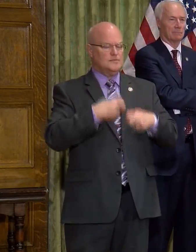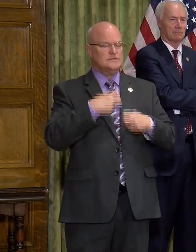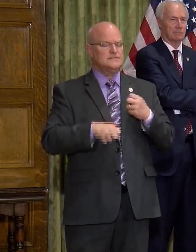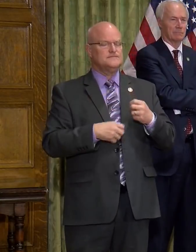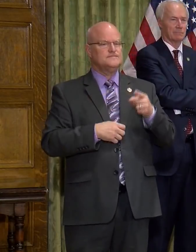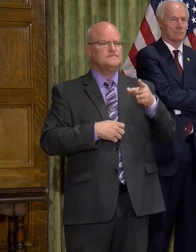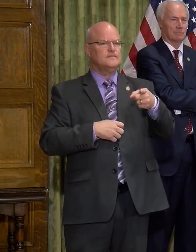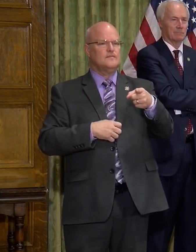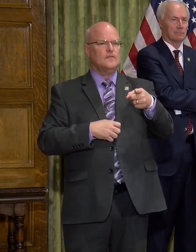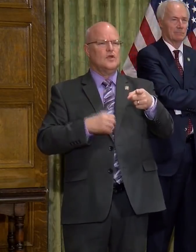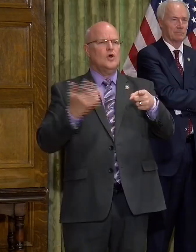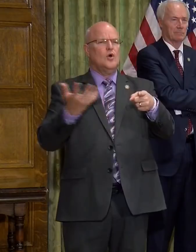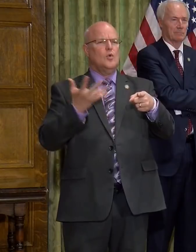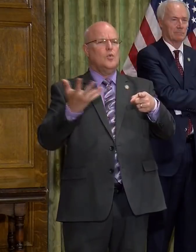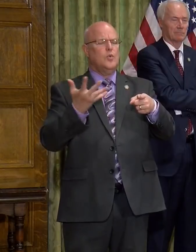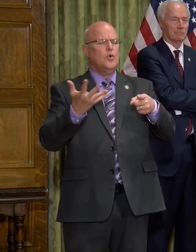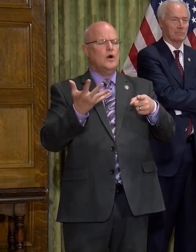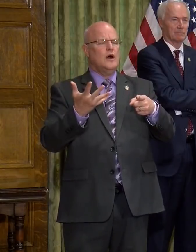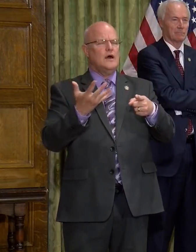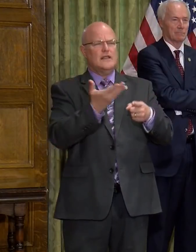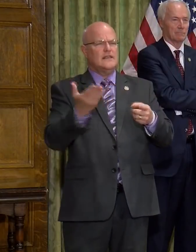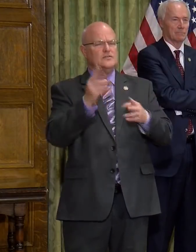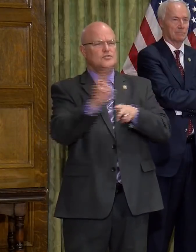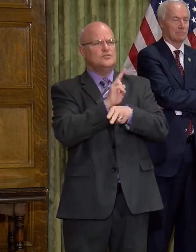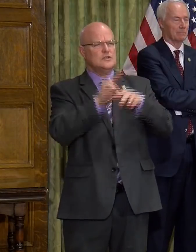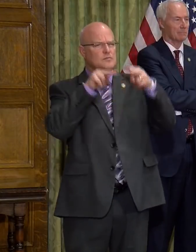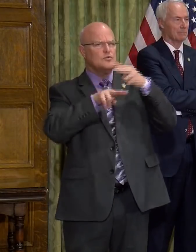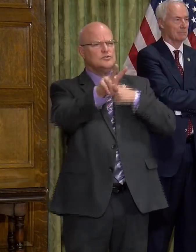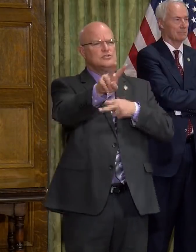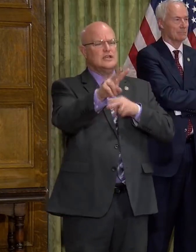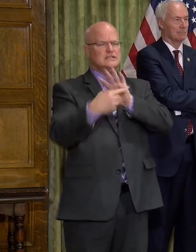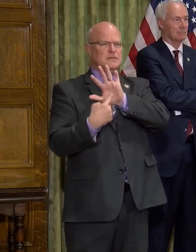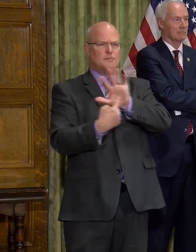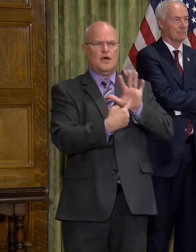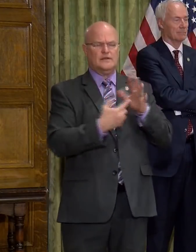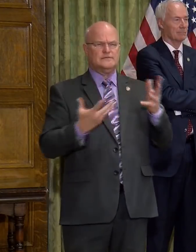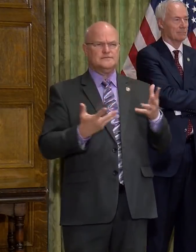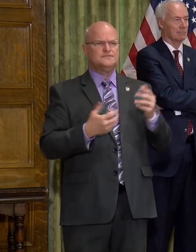that you guys are using in your projection models?